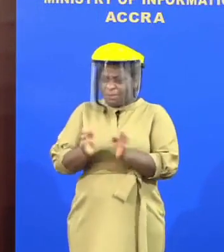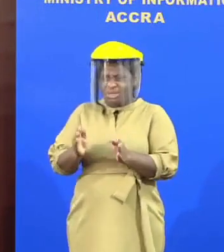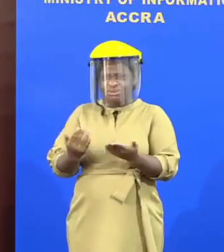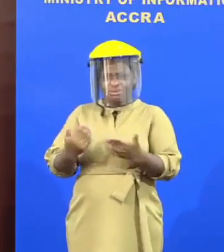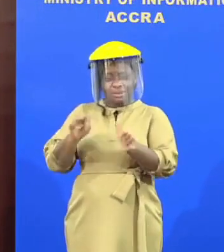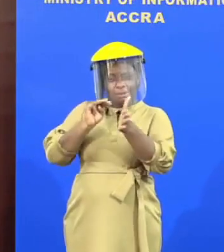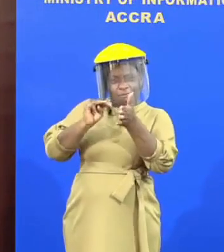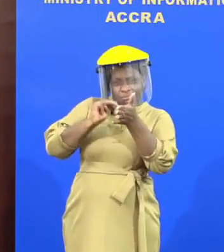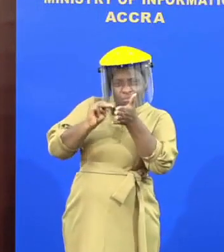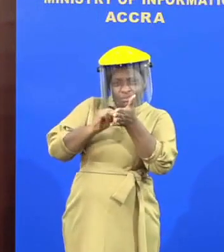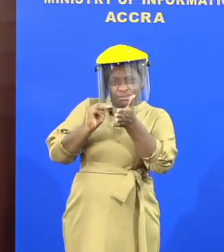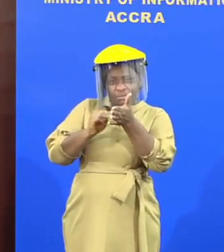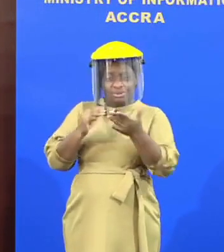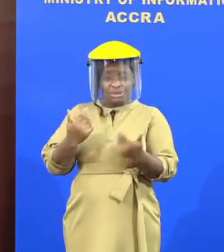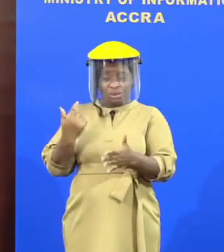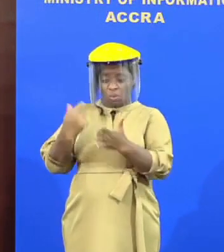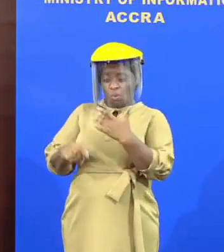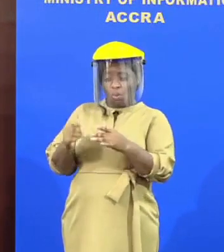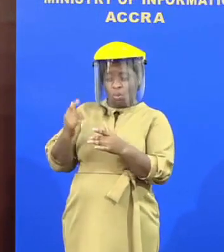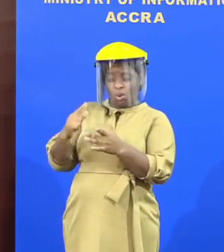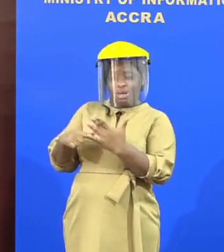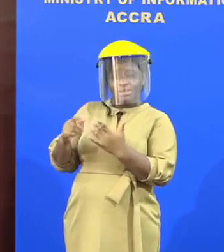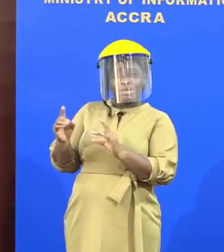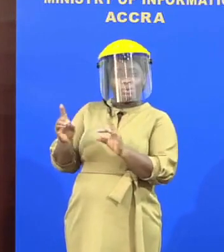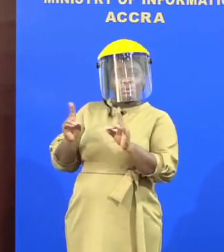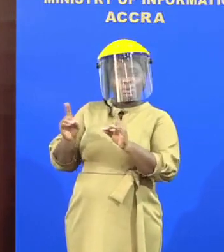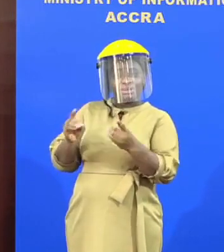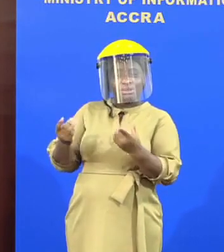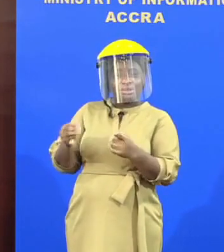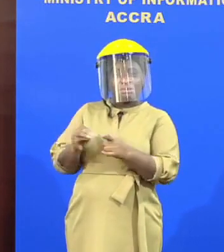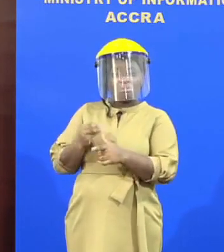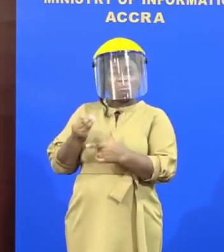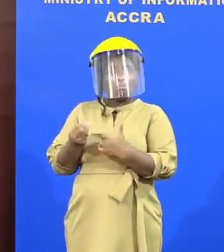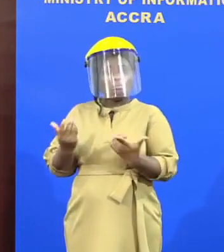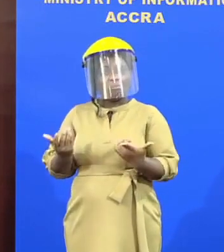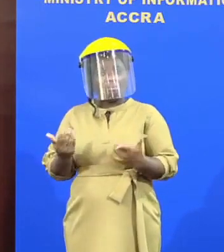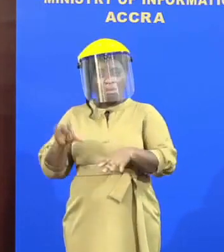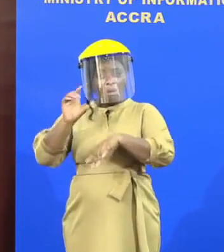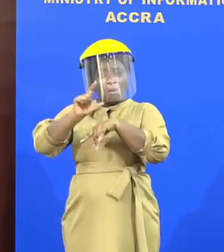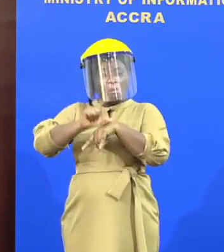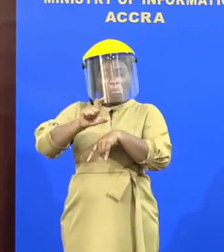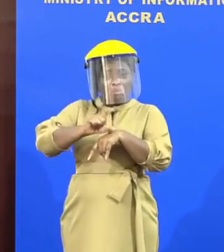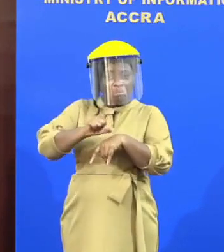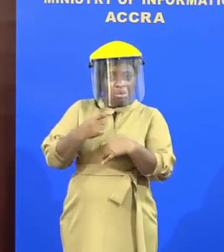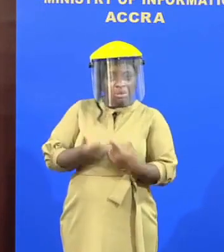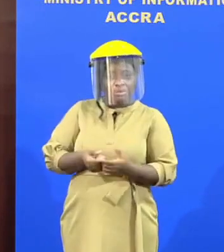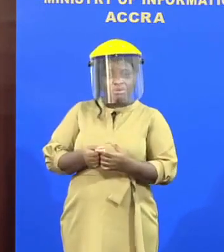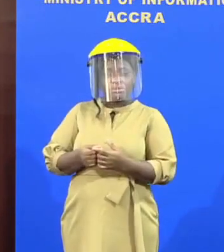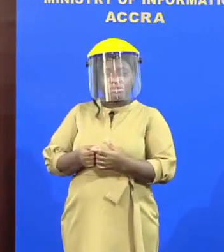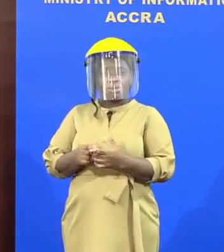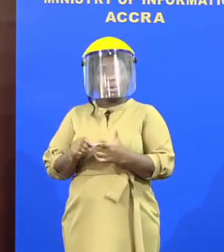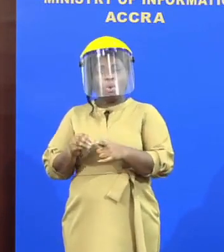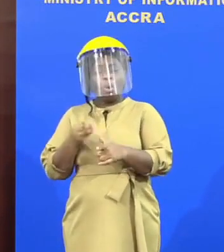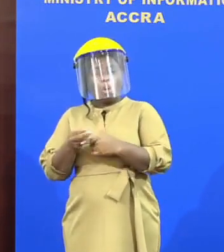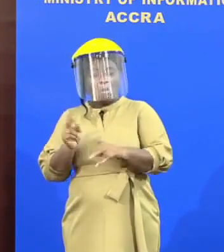surveys that go beyond the ones that you do to deal with, let's say, mosques and then post-COVID